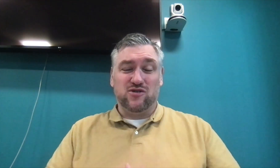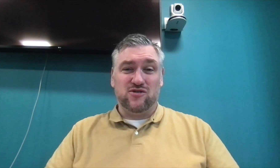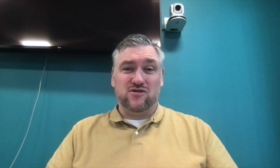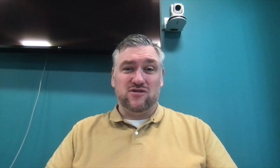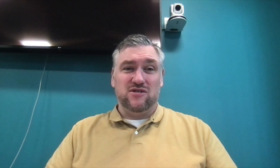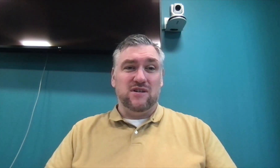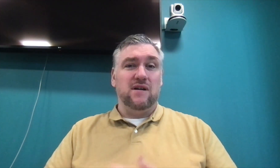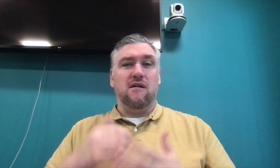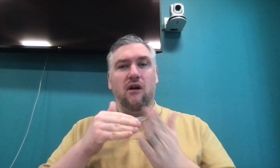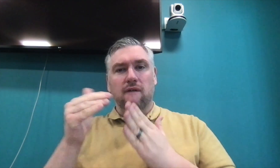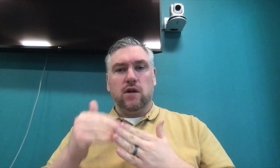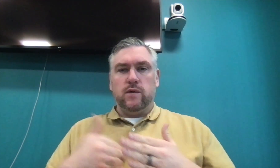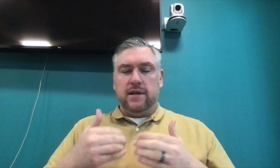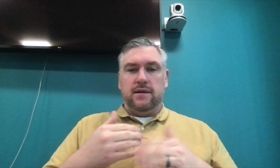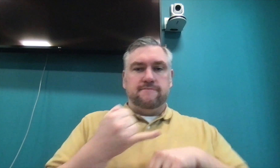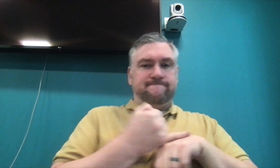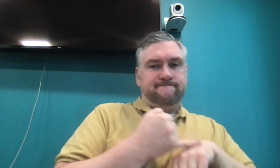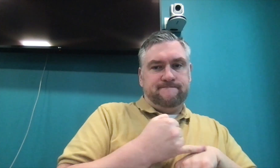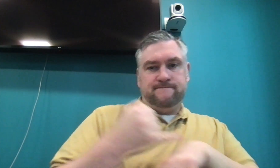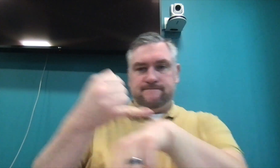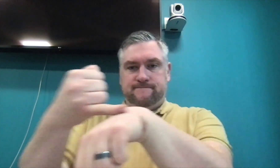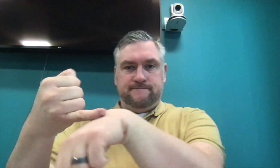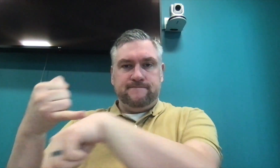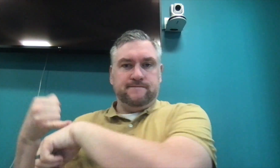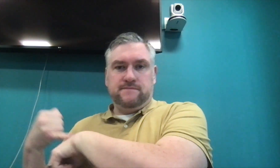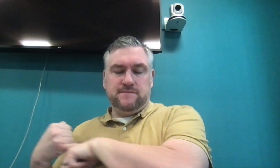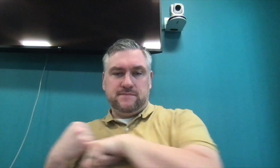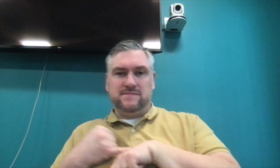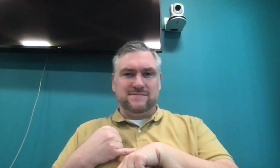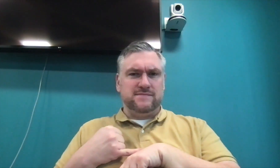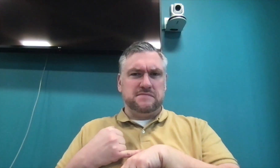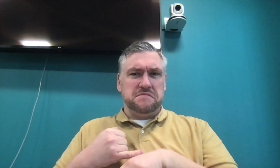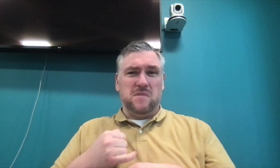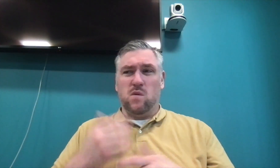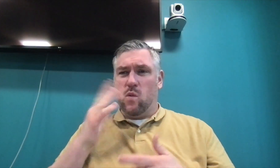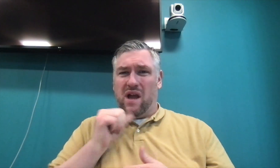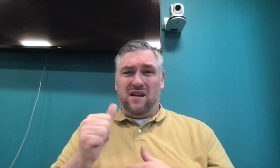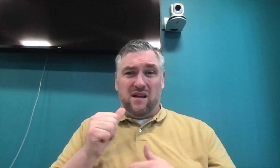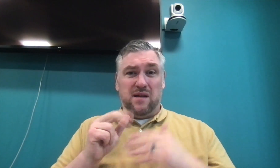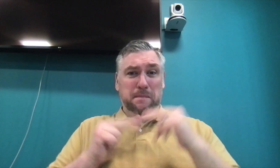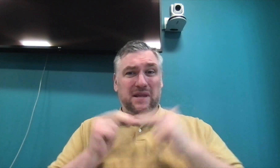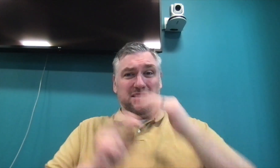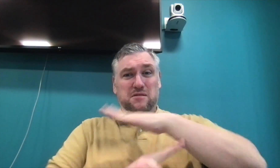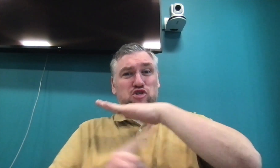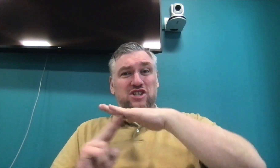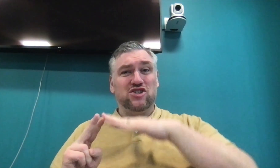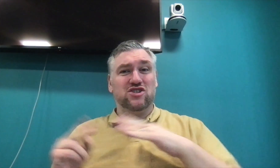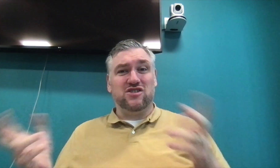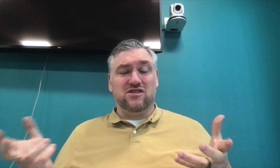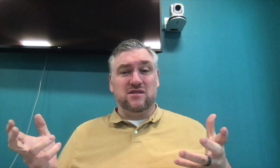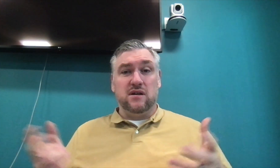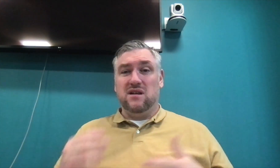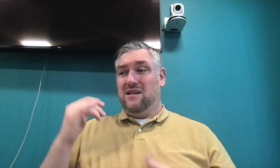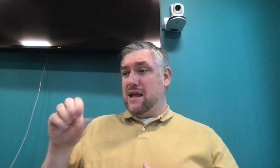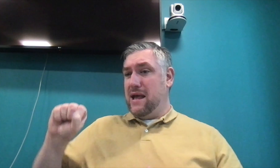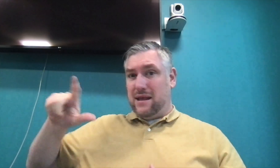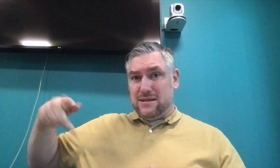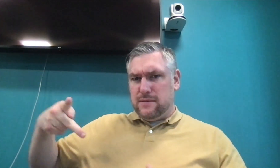relationship. Write the IP goals together. We're often so island-like, siloed. Let's build those bridges across